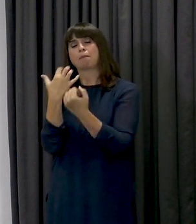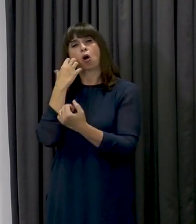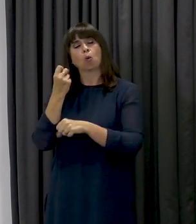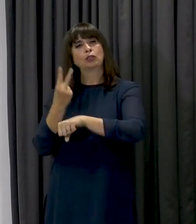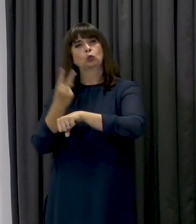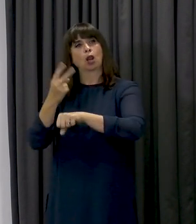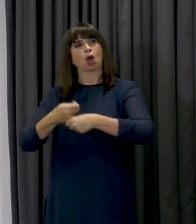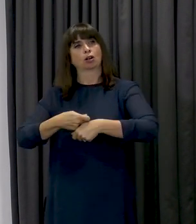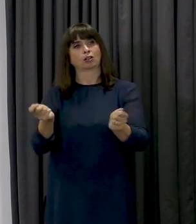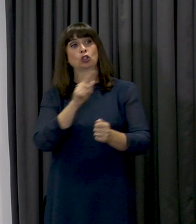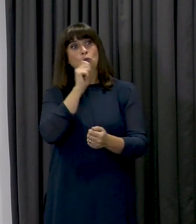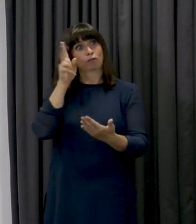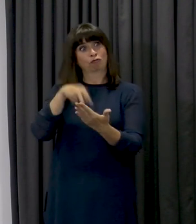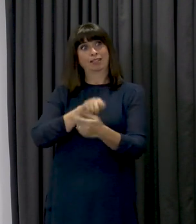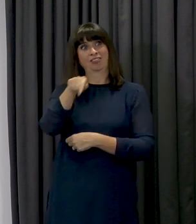at 2 o'clock.